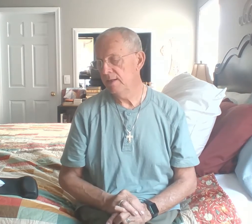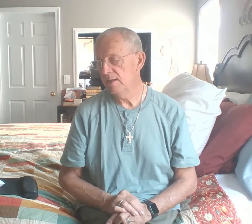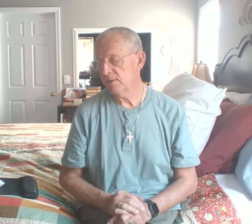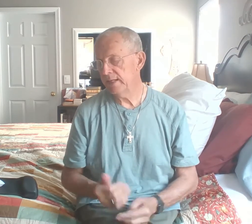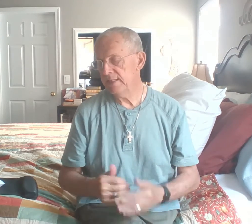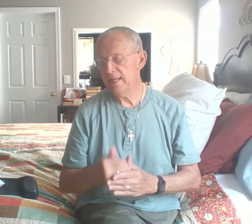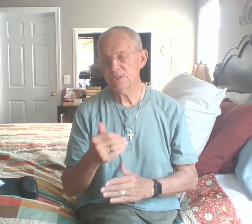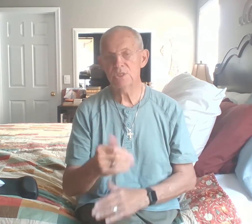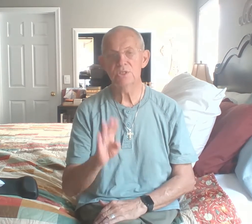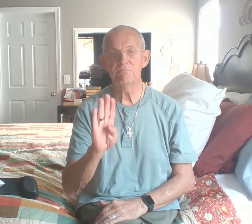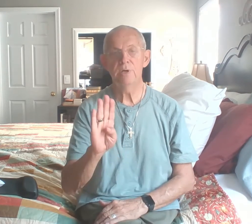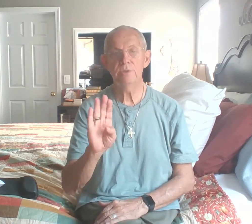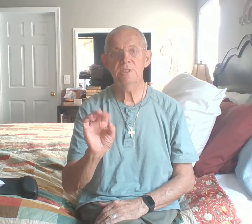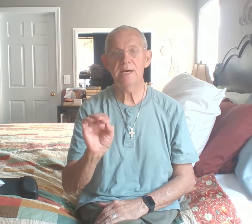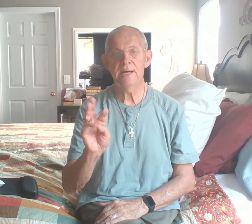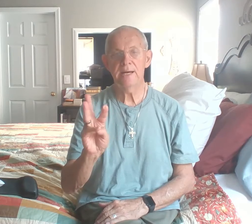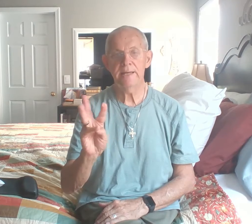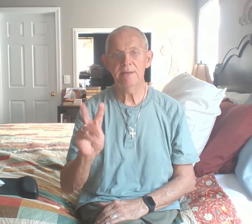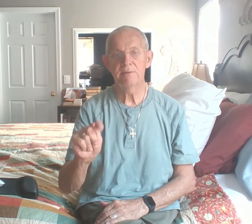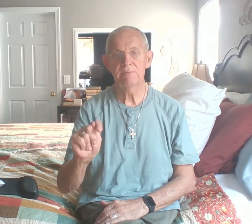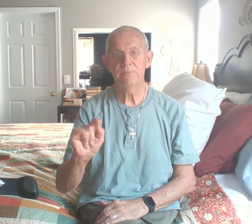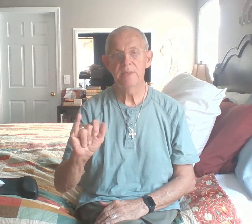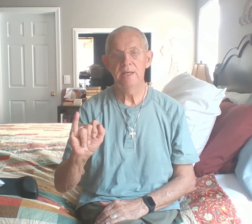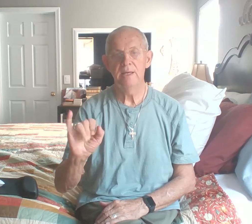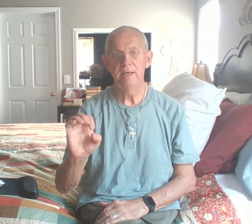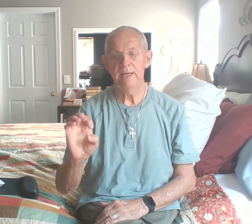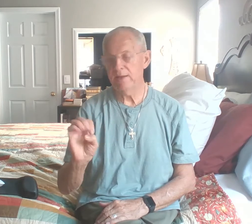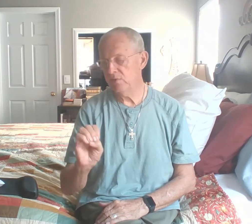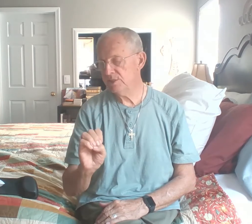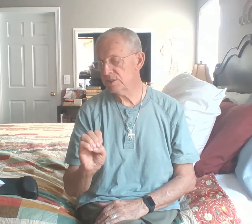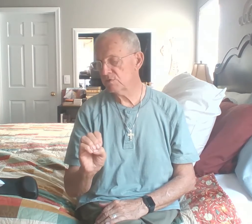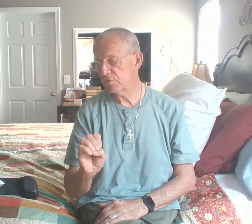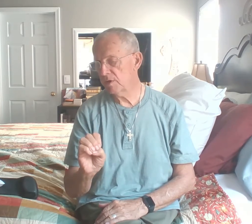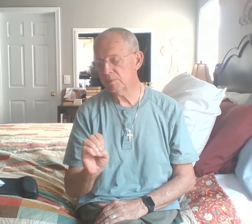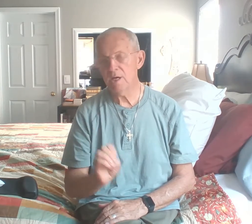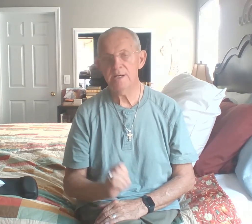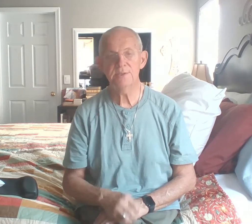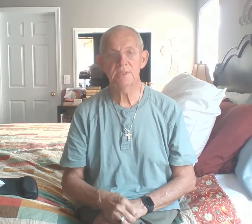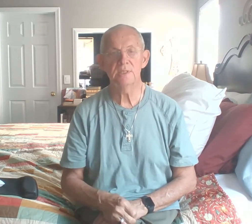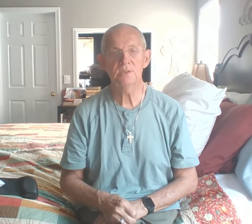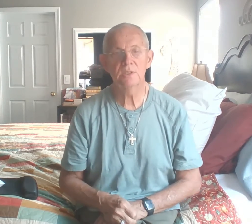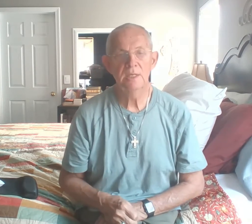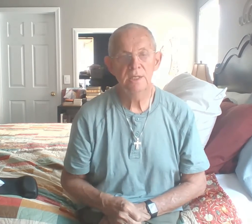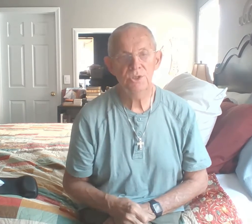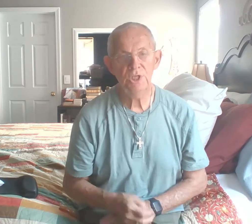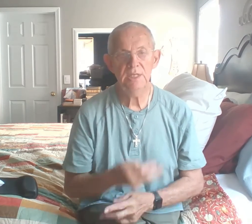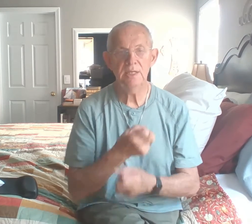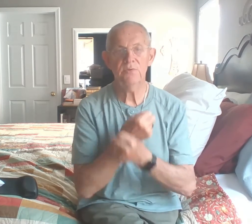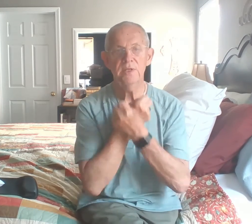Okay, next is bow tie, and this is from Constance. She did it this